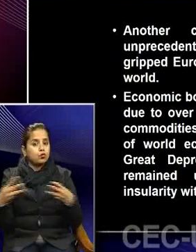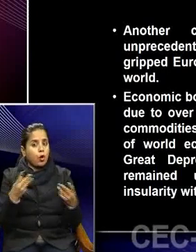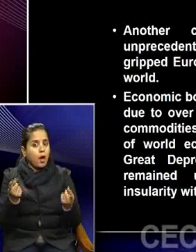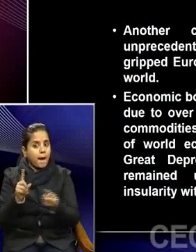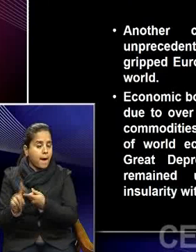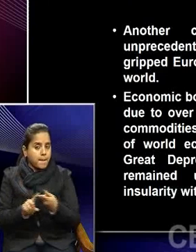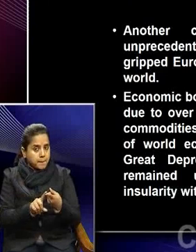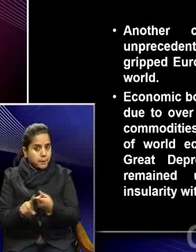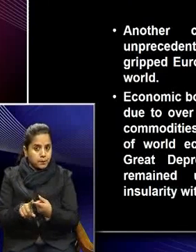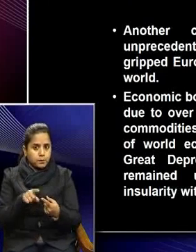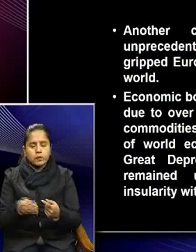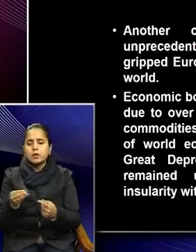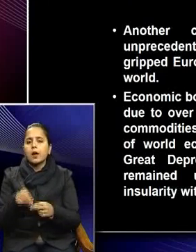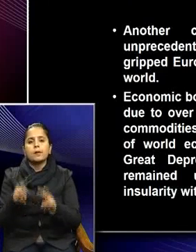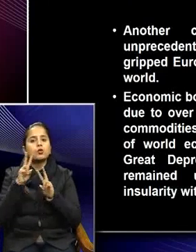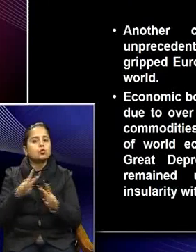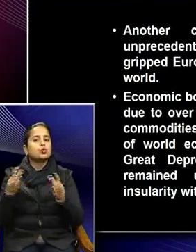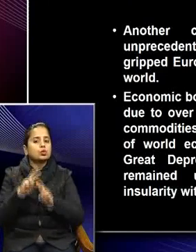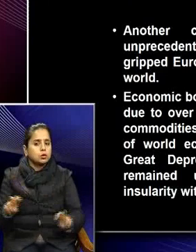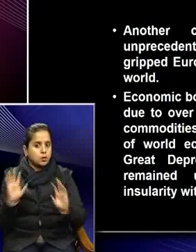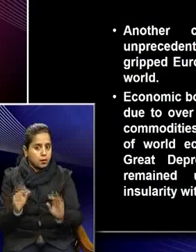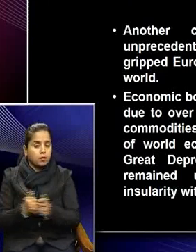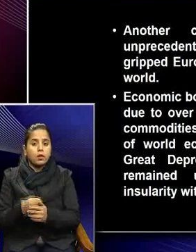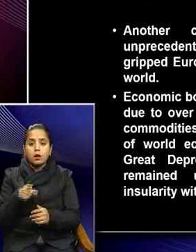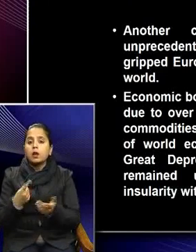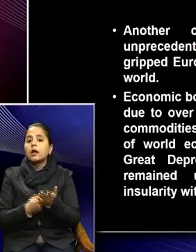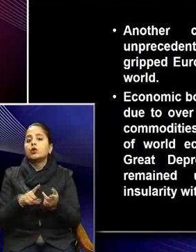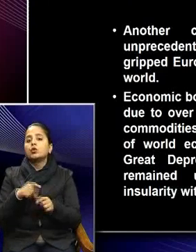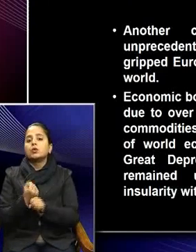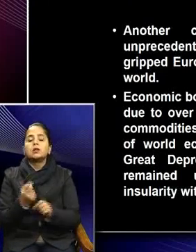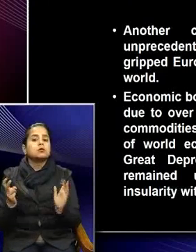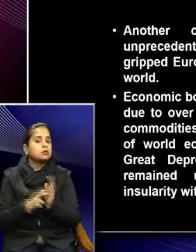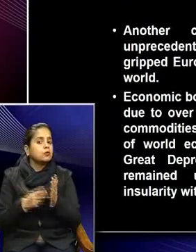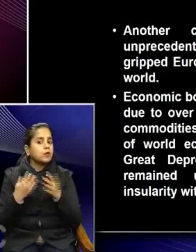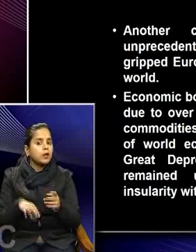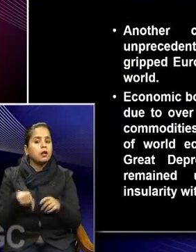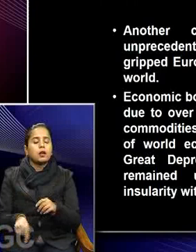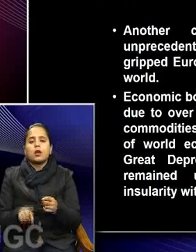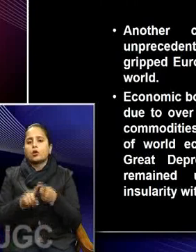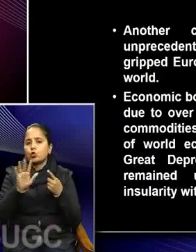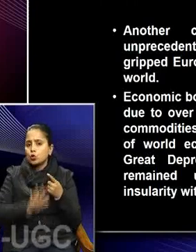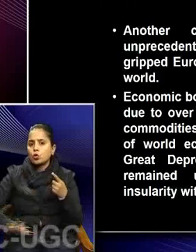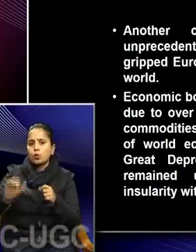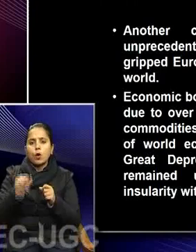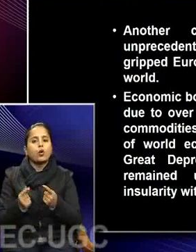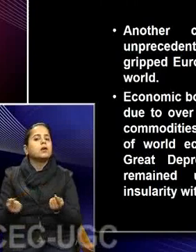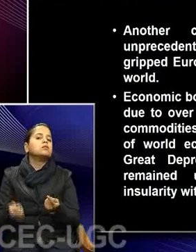there is some resurgence that is registered in most of the European economies, and this led